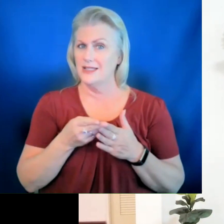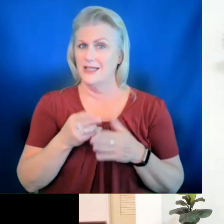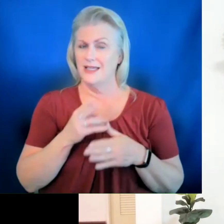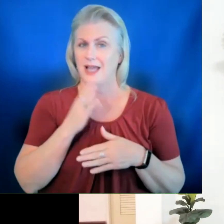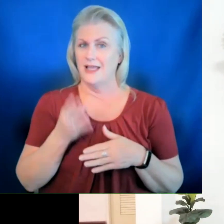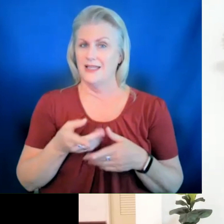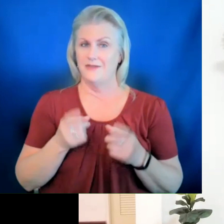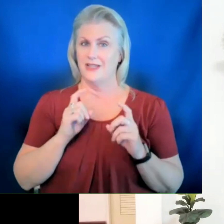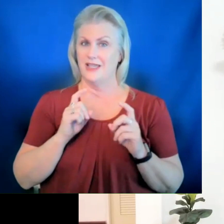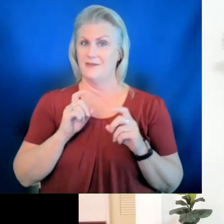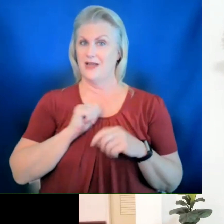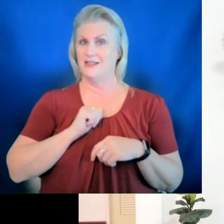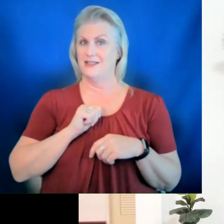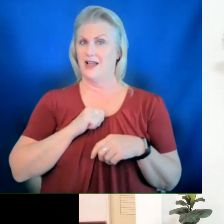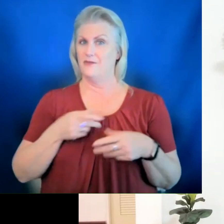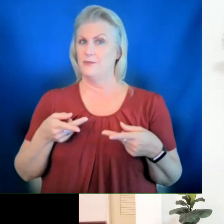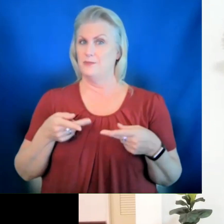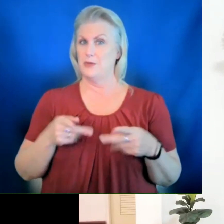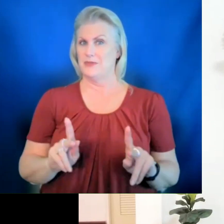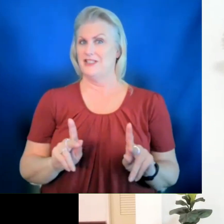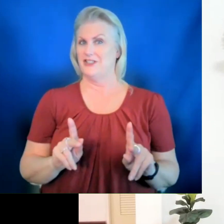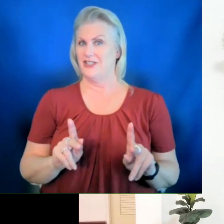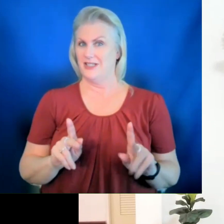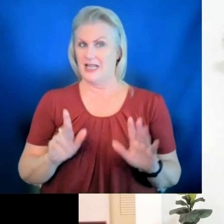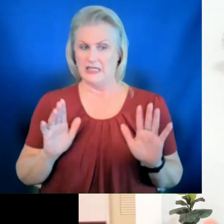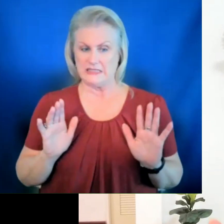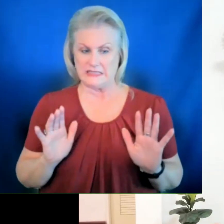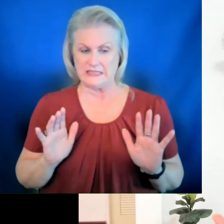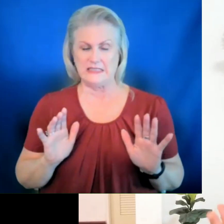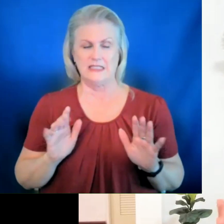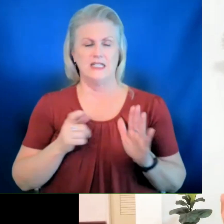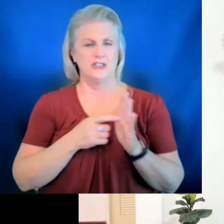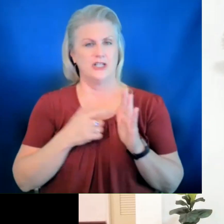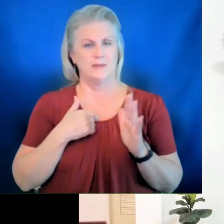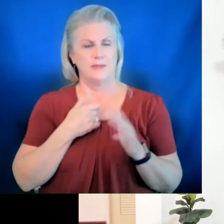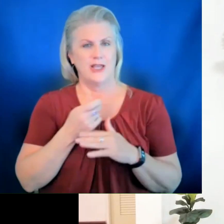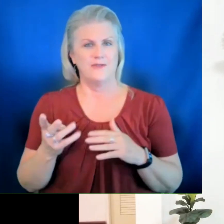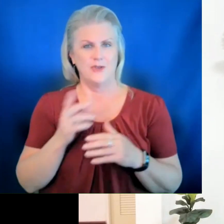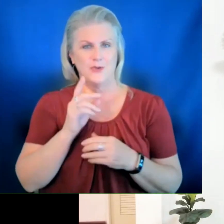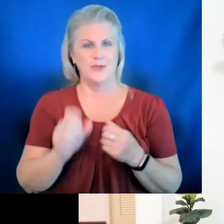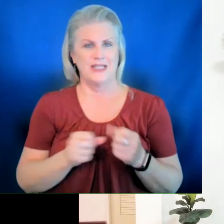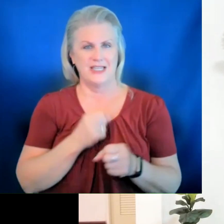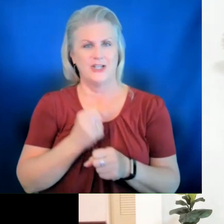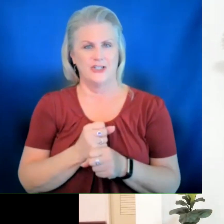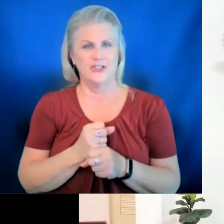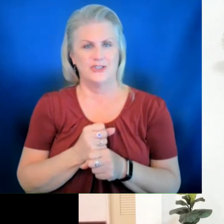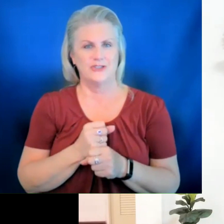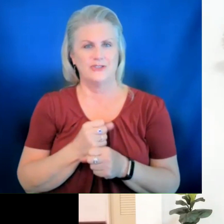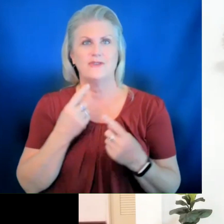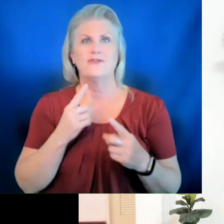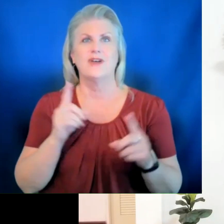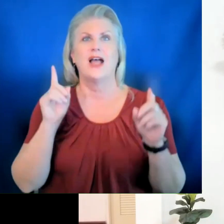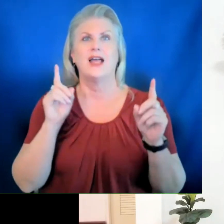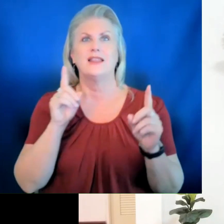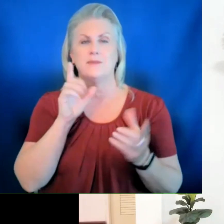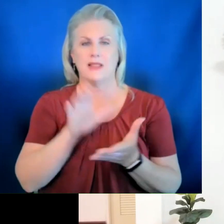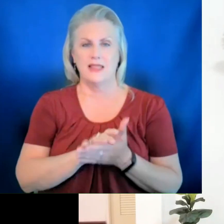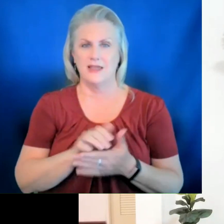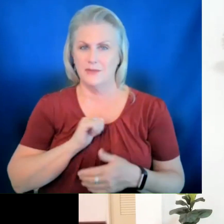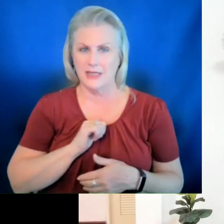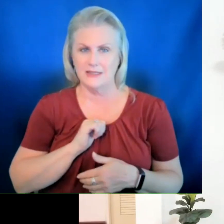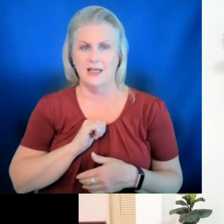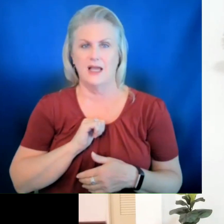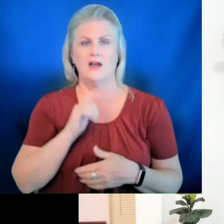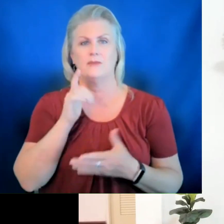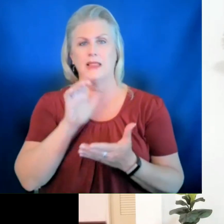honestly, I never gave myself the permission to do so. It took me a few years to finally believe